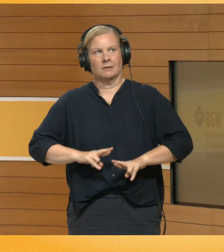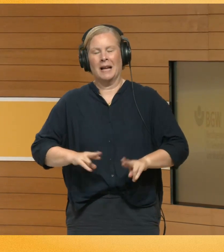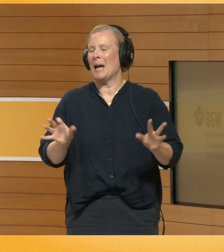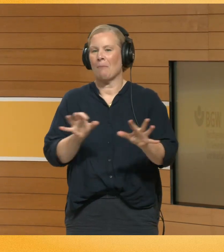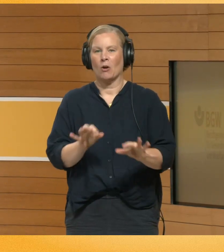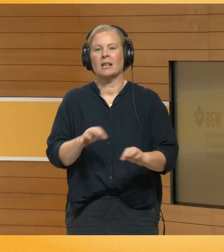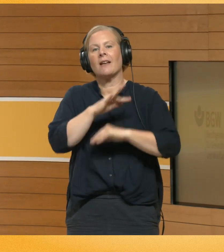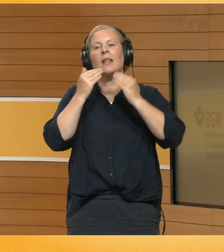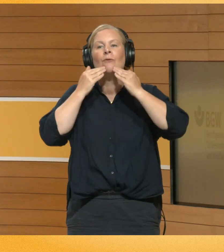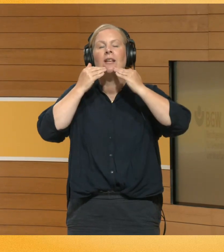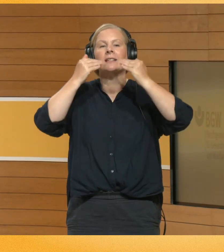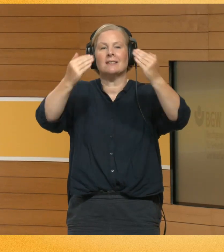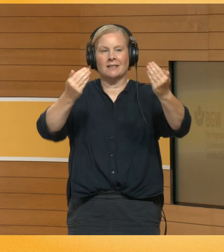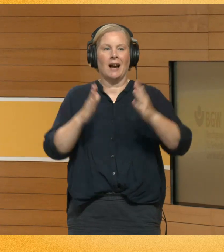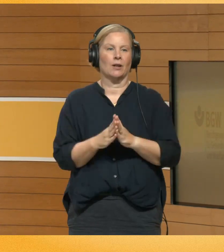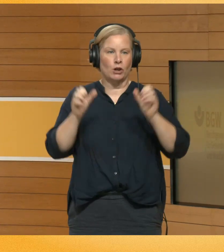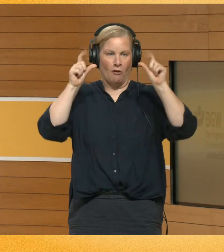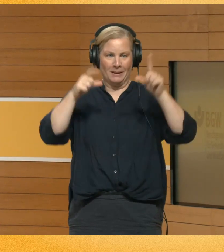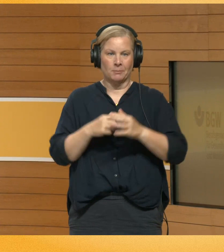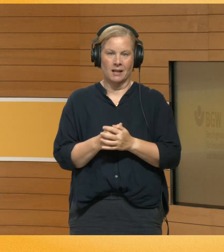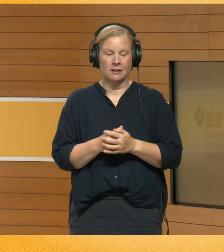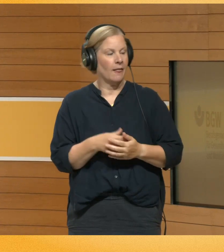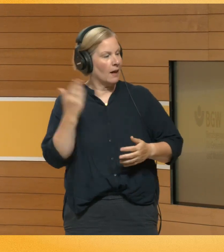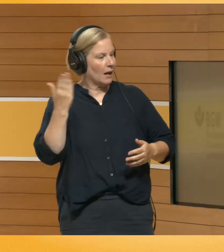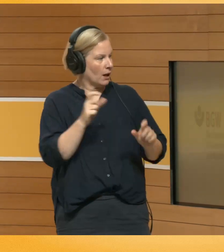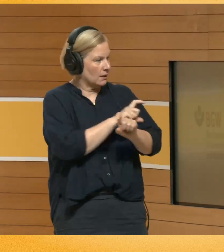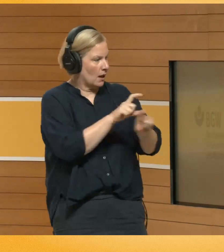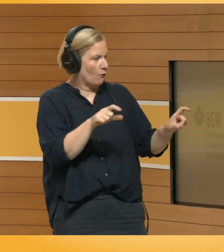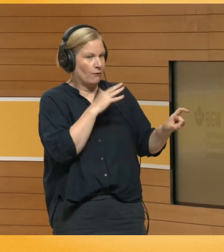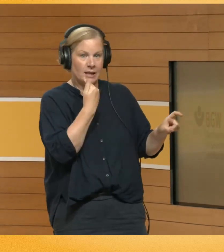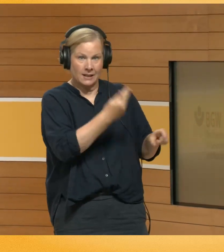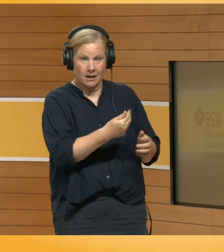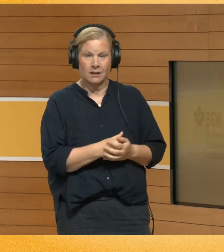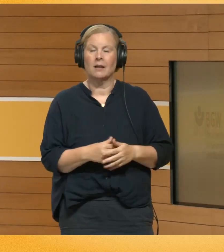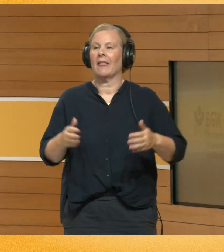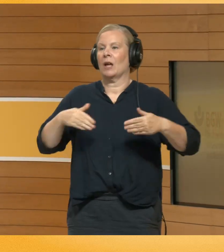we're not going to let you starve. Thanks to everybody who listened. Thanks